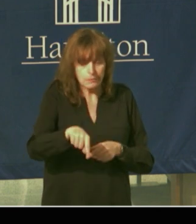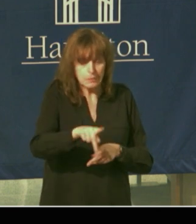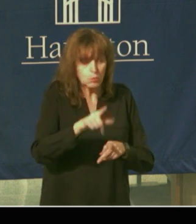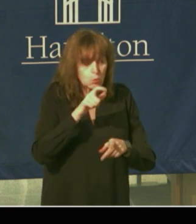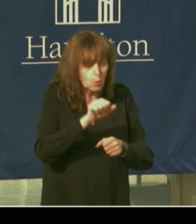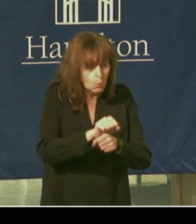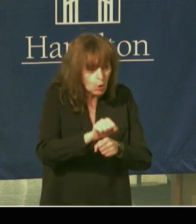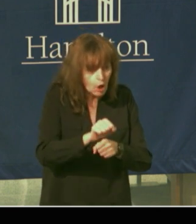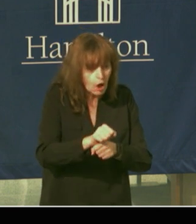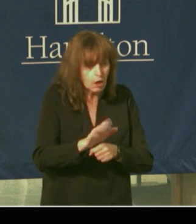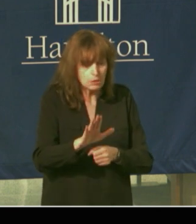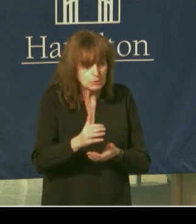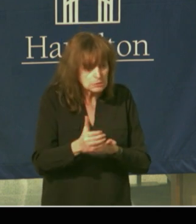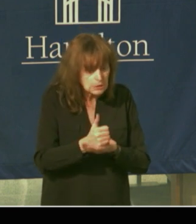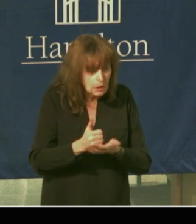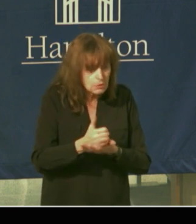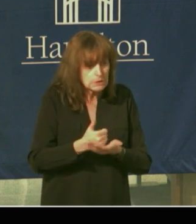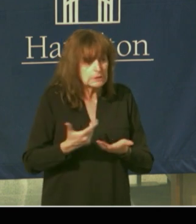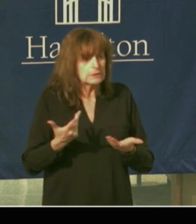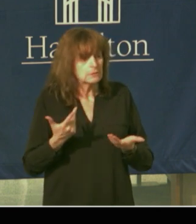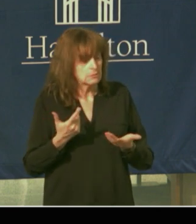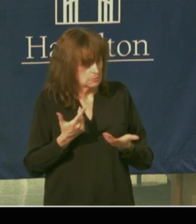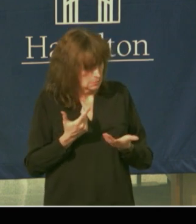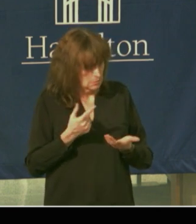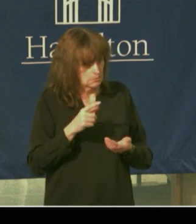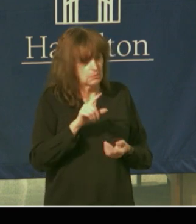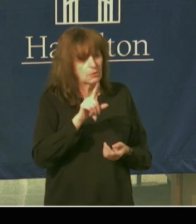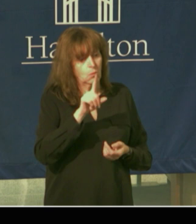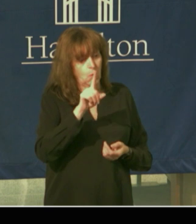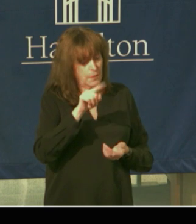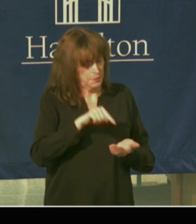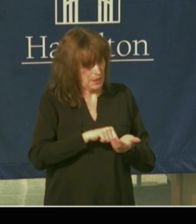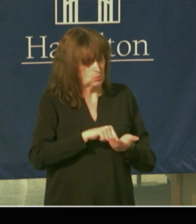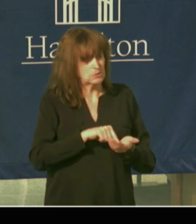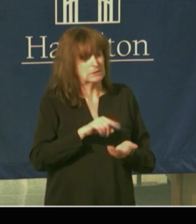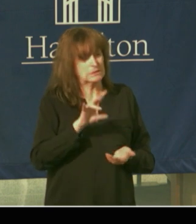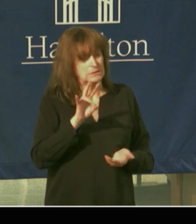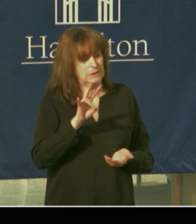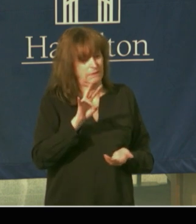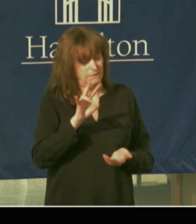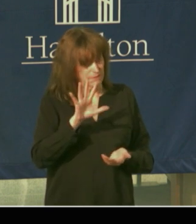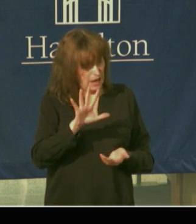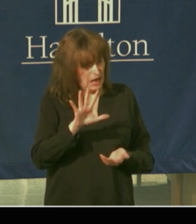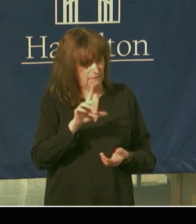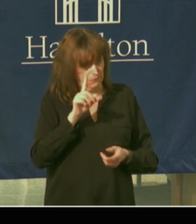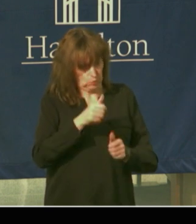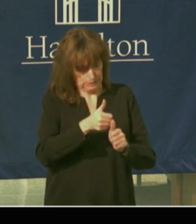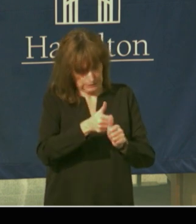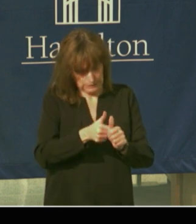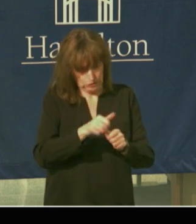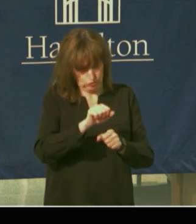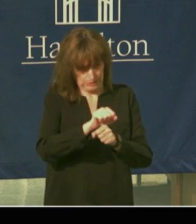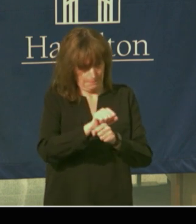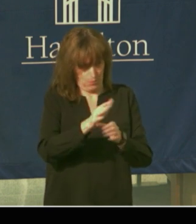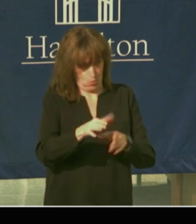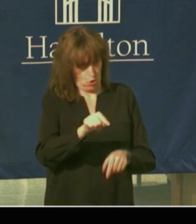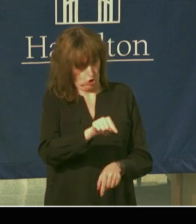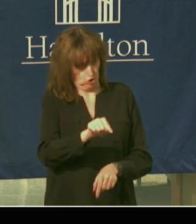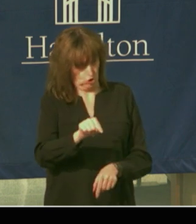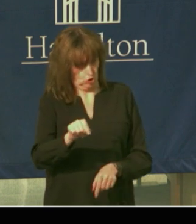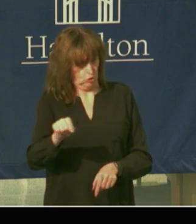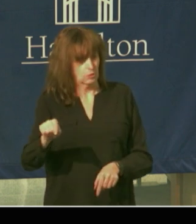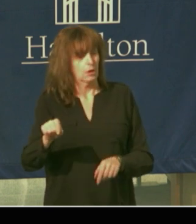of $1,375 per employee or $25,000 per employer for businesses, and to offset some of the wage issues